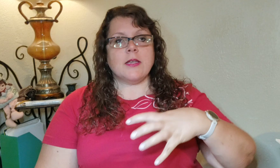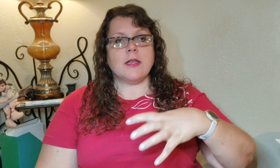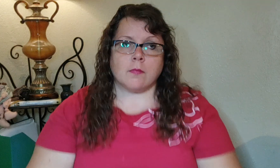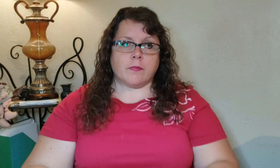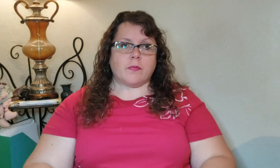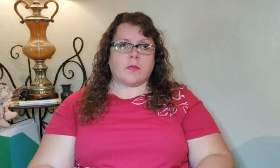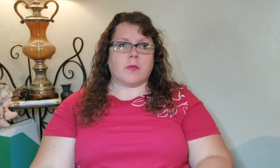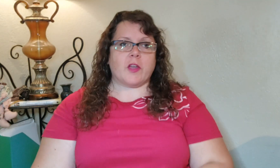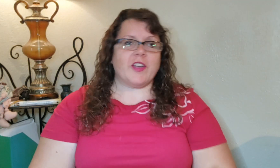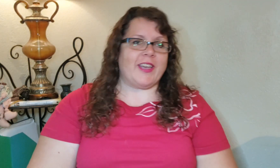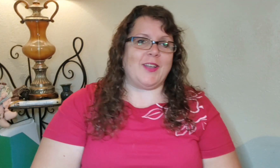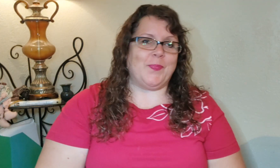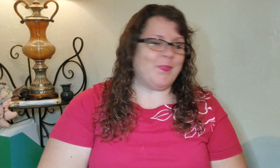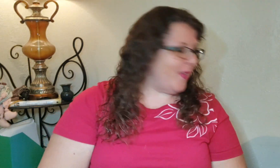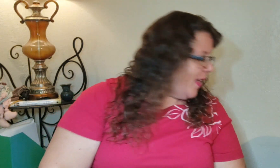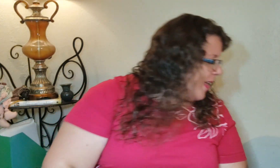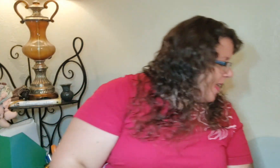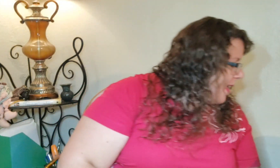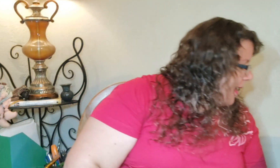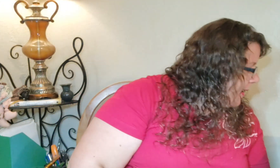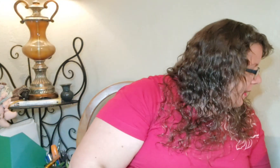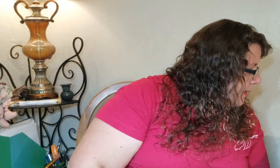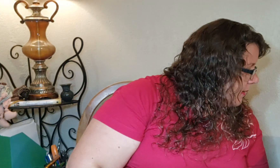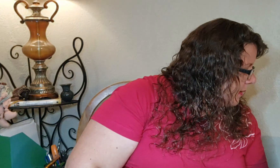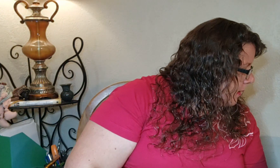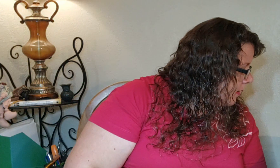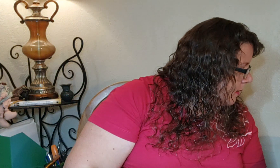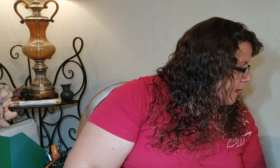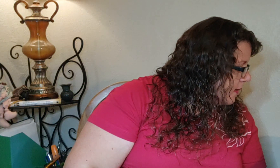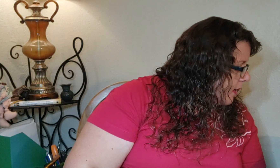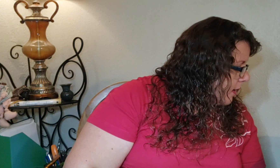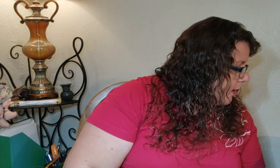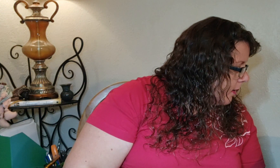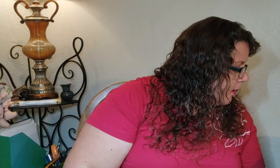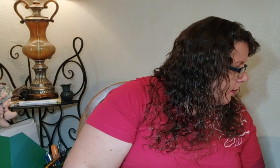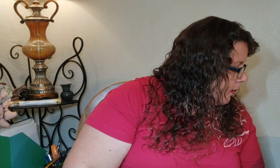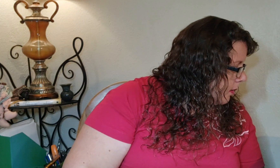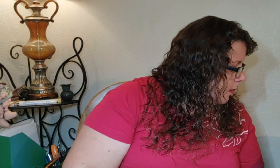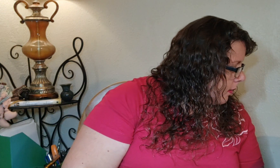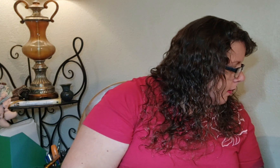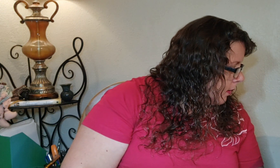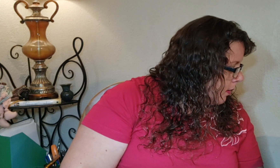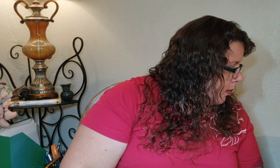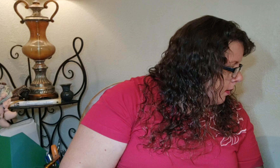like, okay. And let's see.